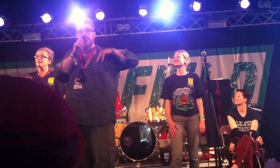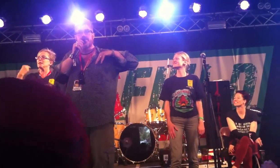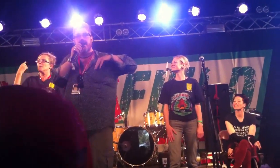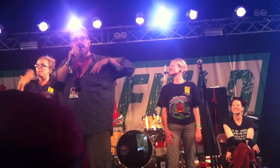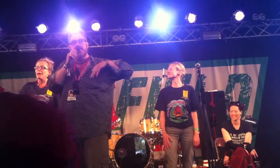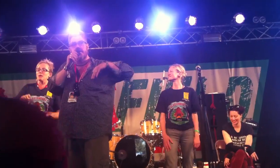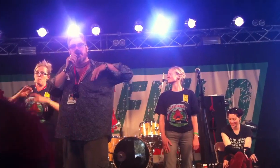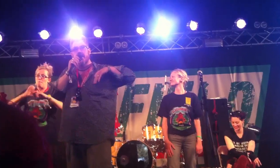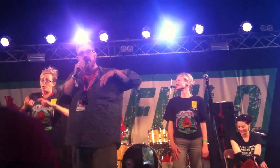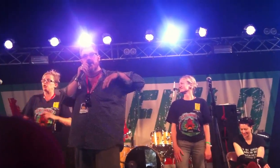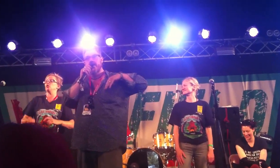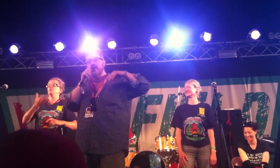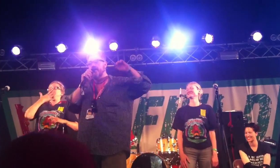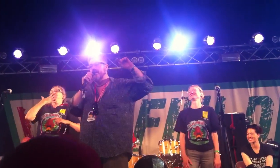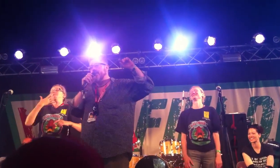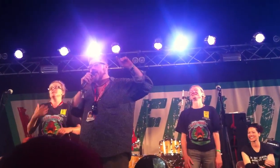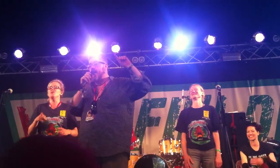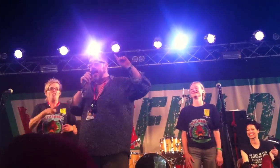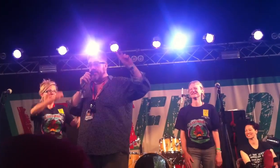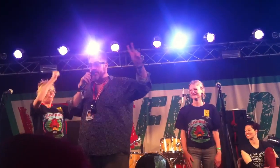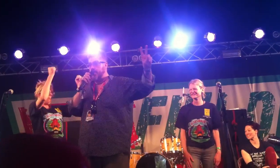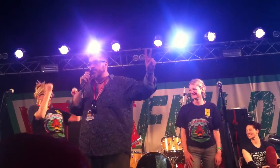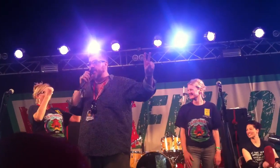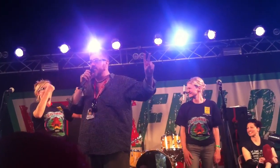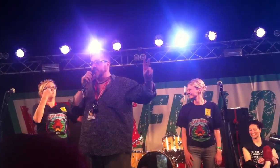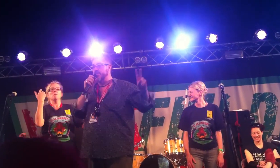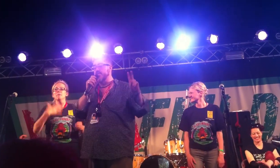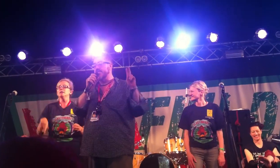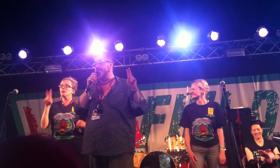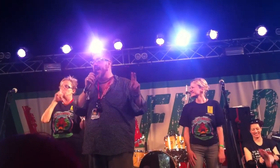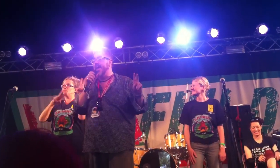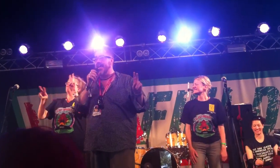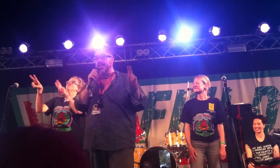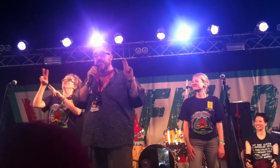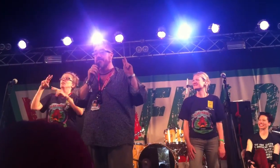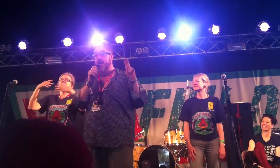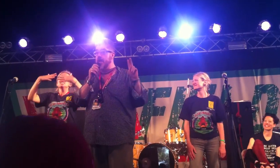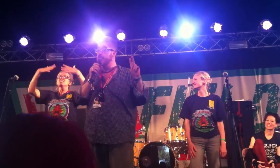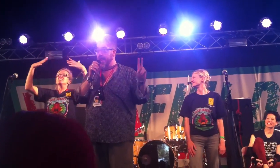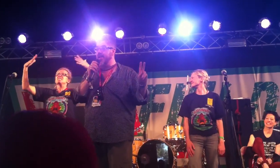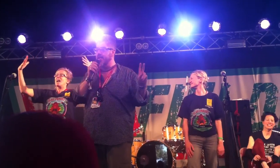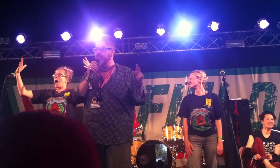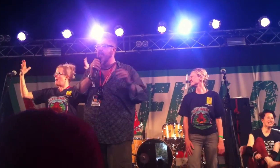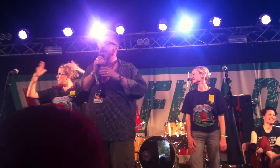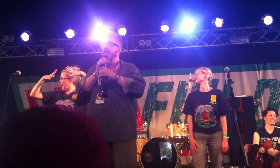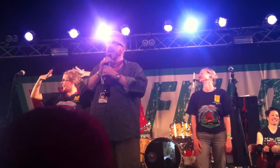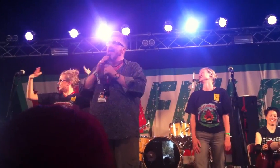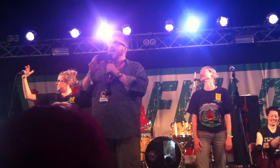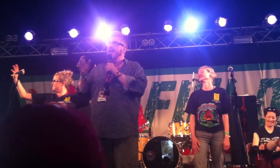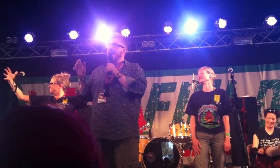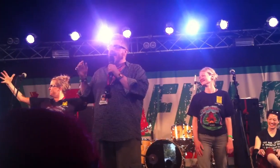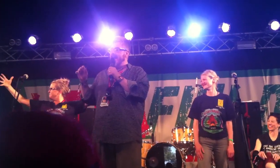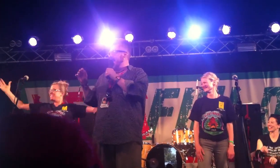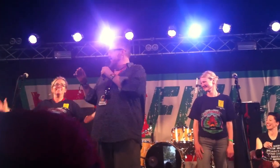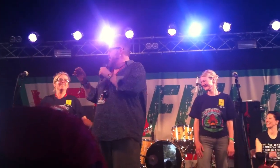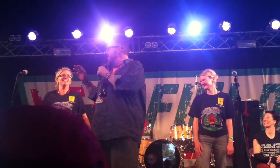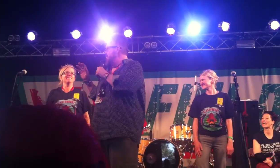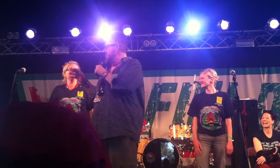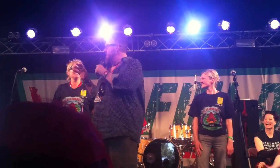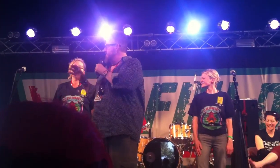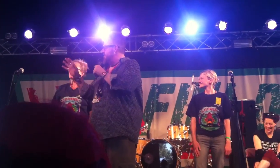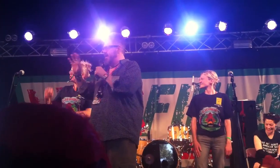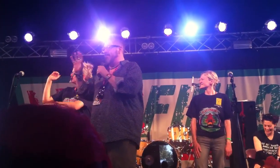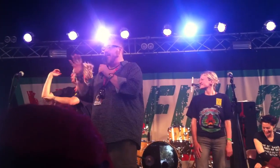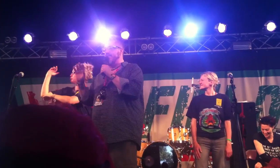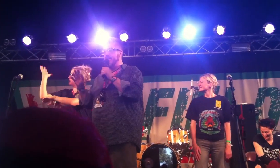Yesterday I did mushrooms and I had some observations. The sky is very big. Yeah. And when